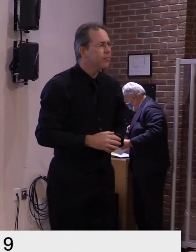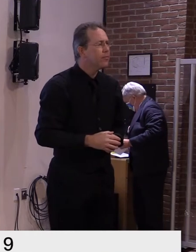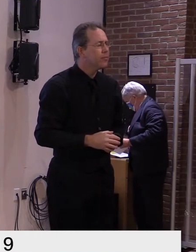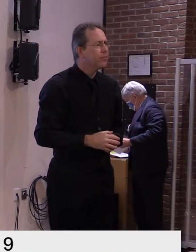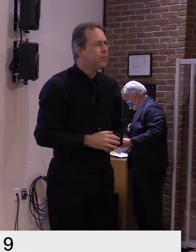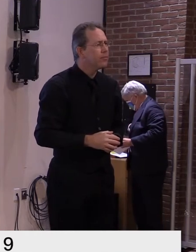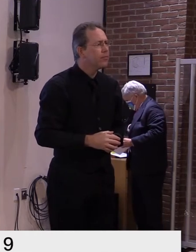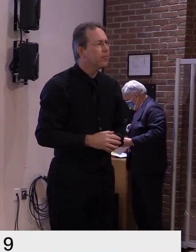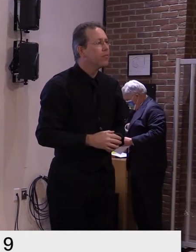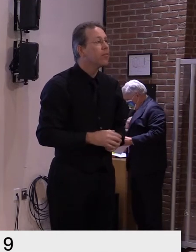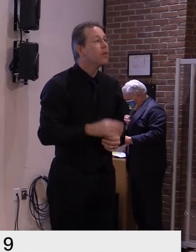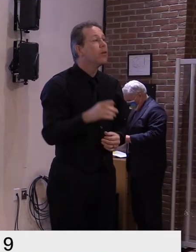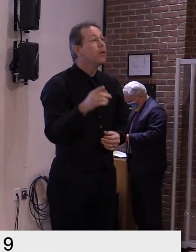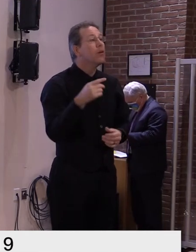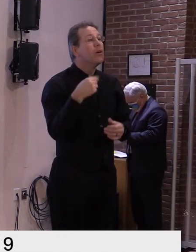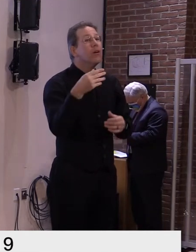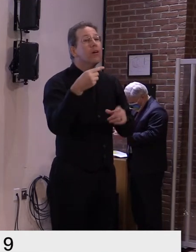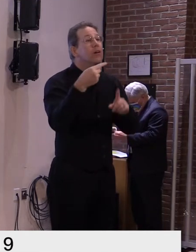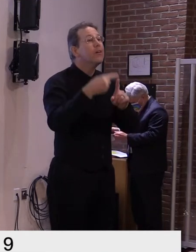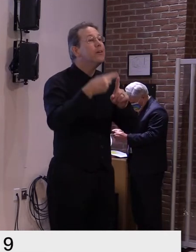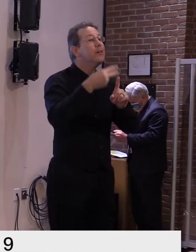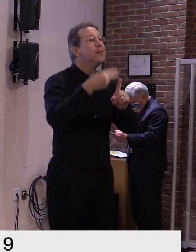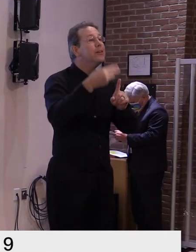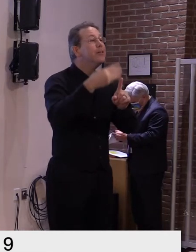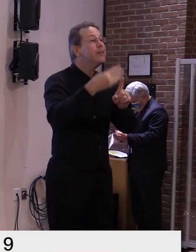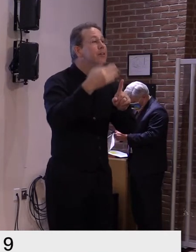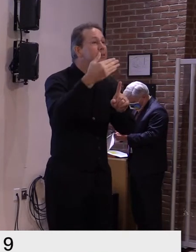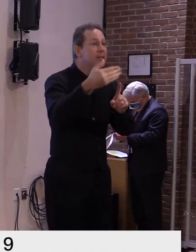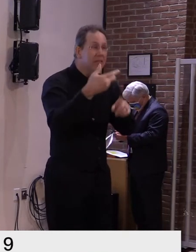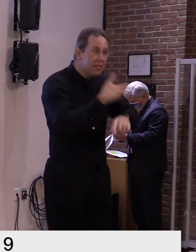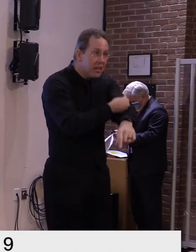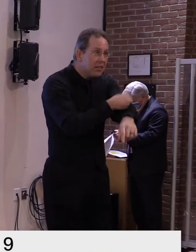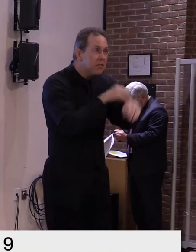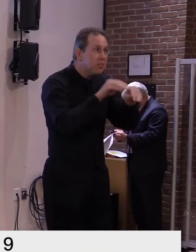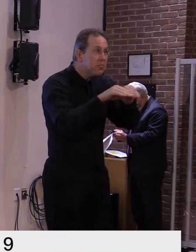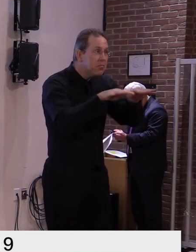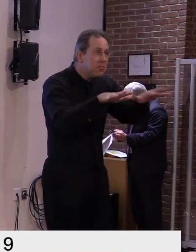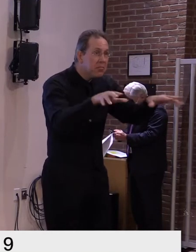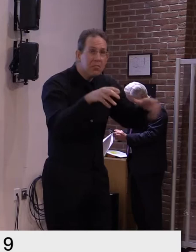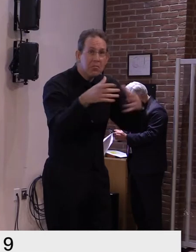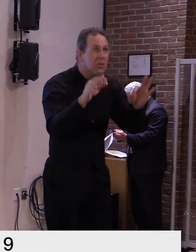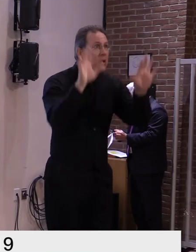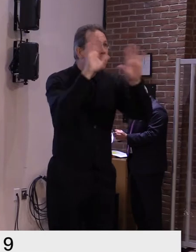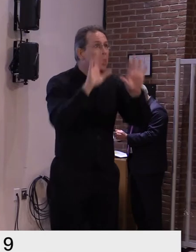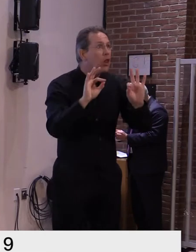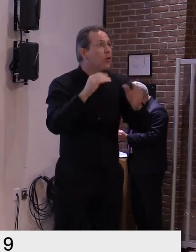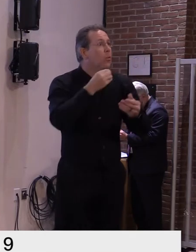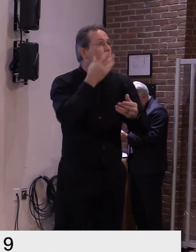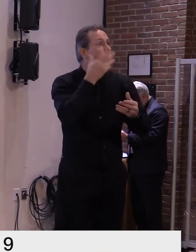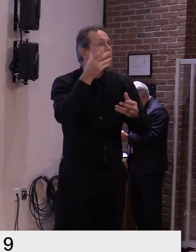the coming months and with the advent of more vaccine and warmer weather, we expect most schools will be able to